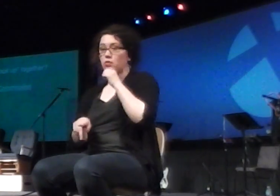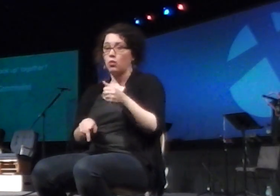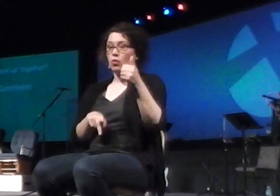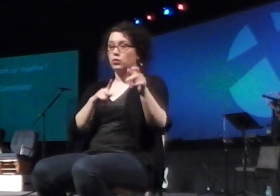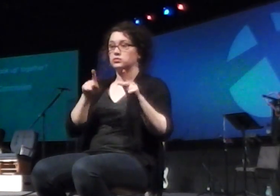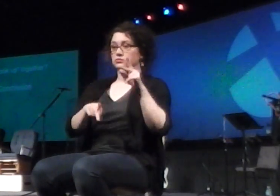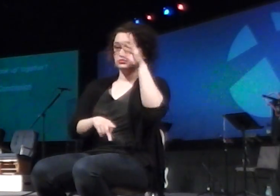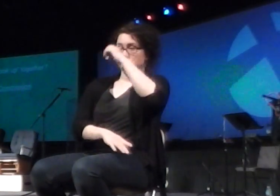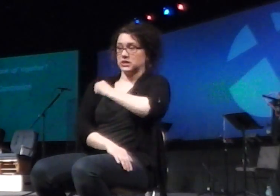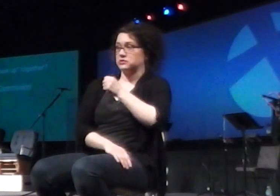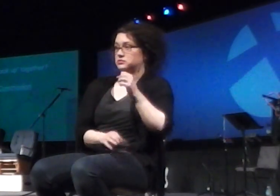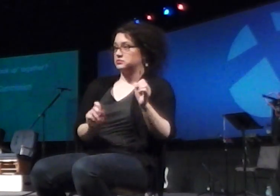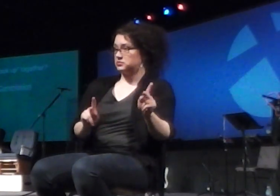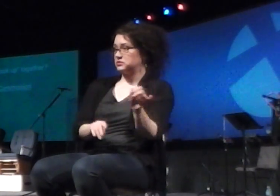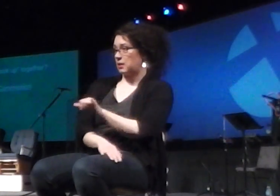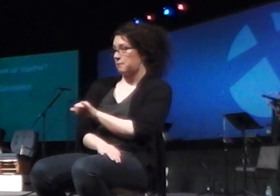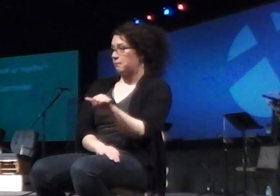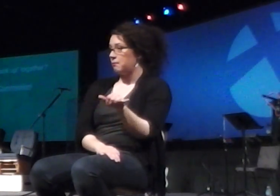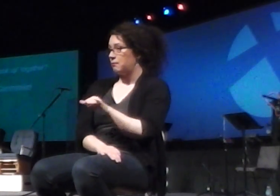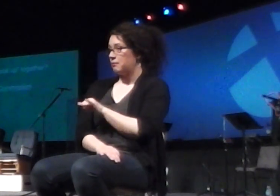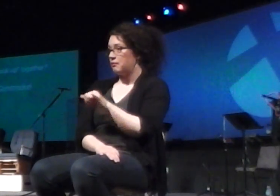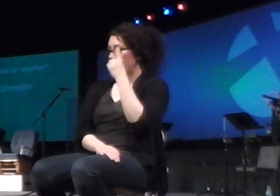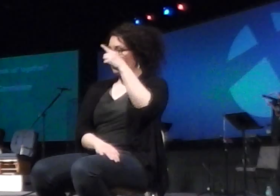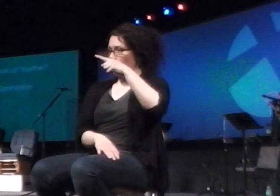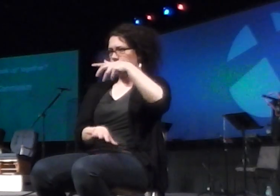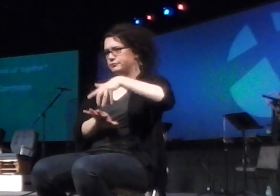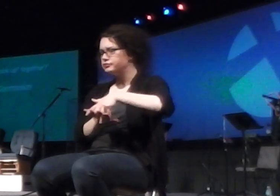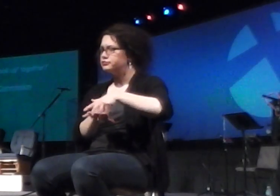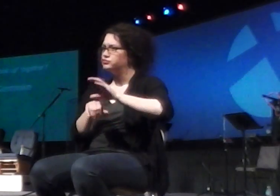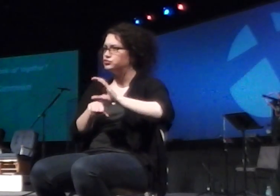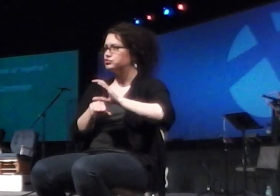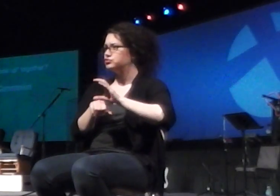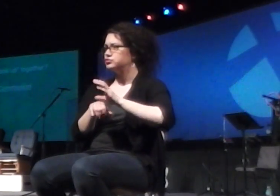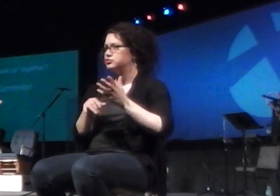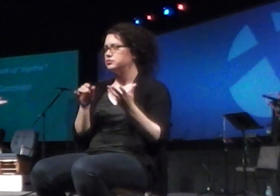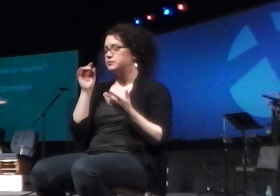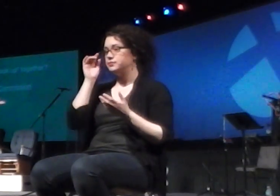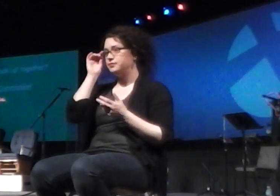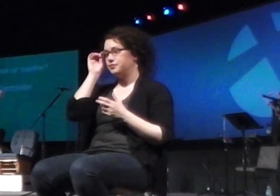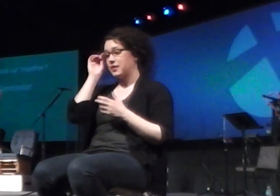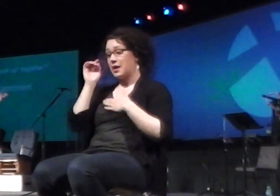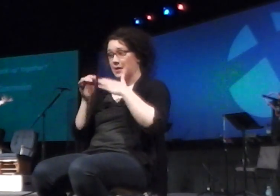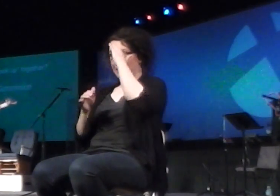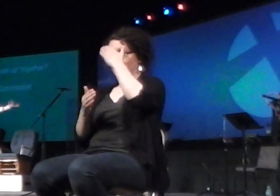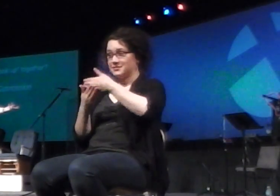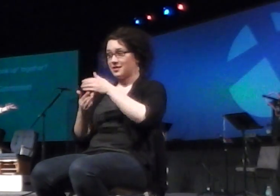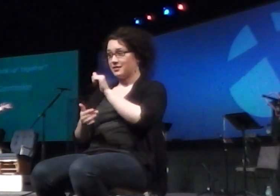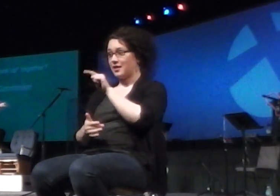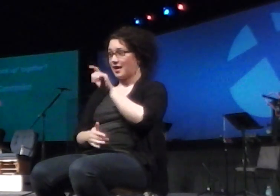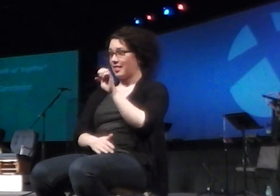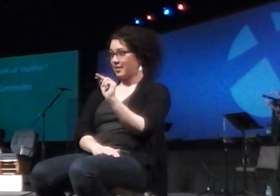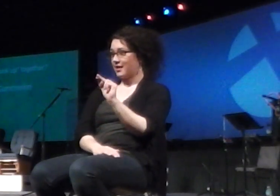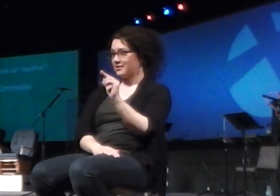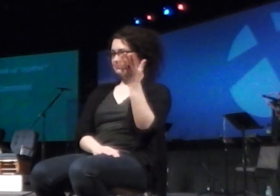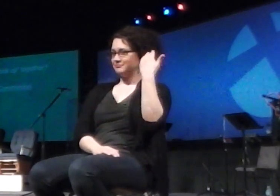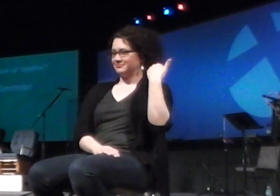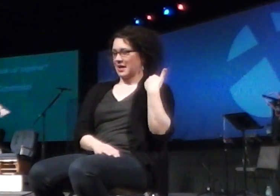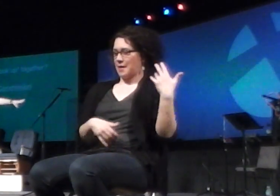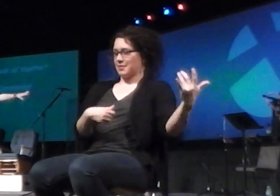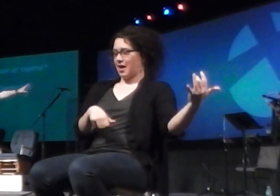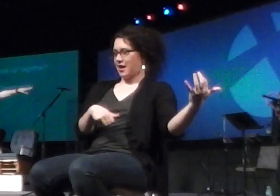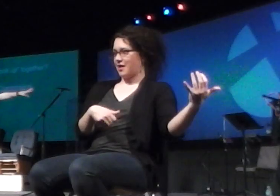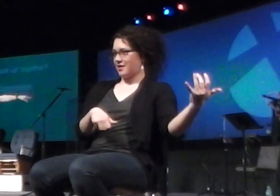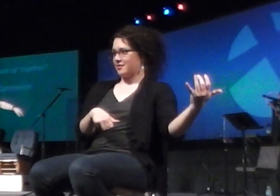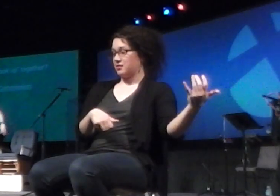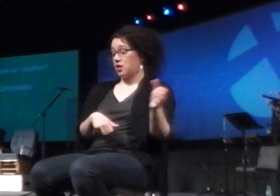purpose that they have in the church. I love that my son, Alan, was up here playing guitar with us a moment ago. The